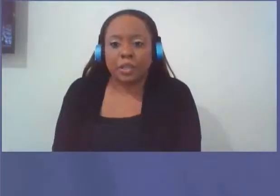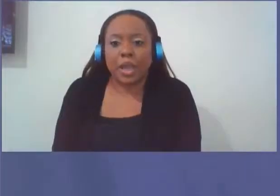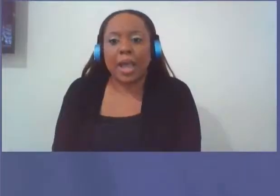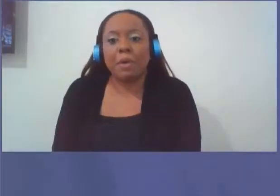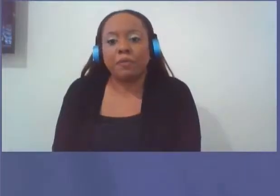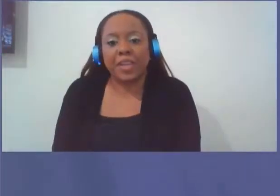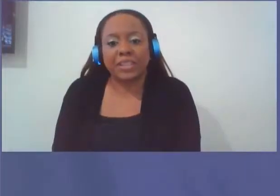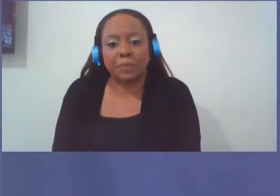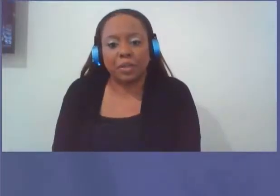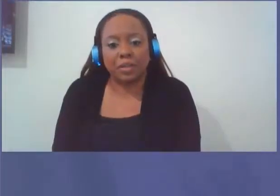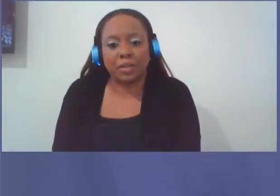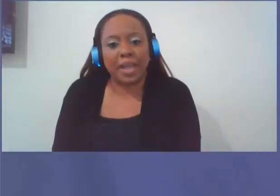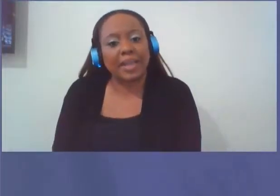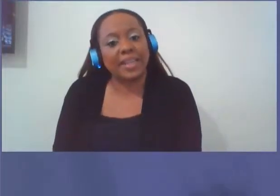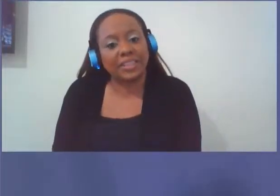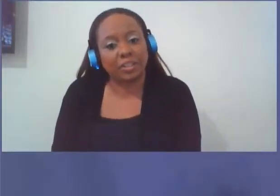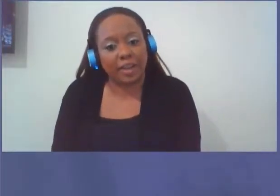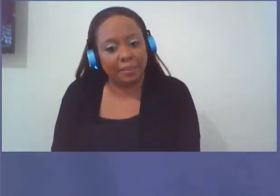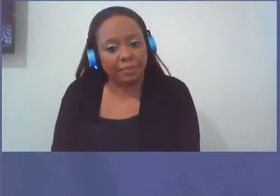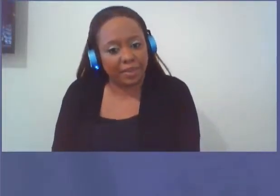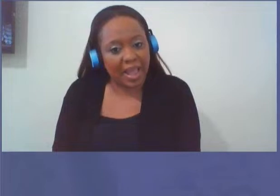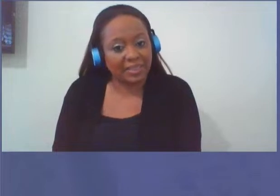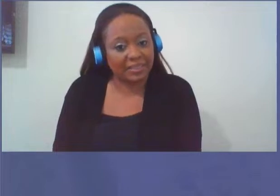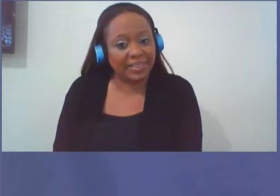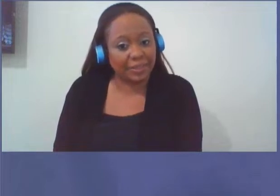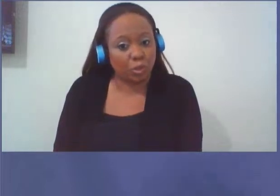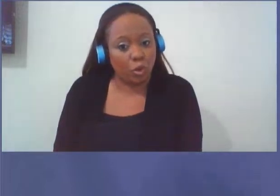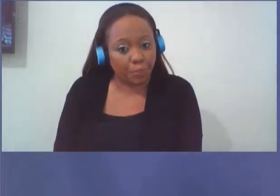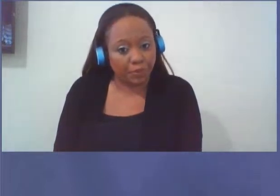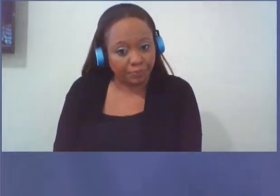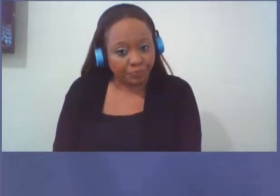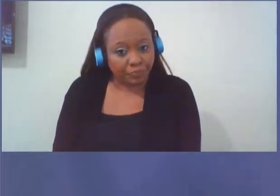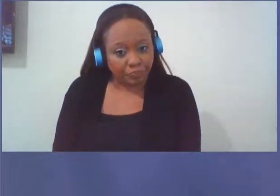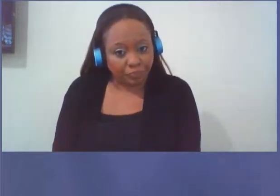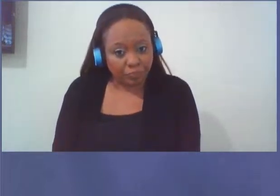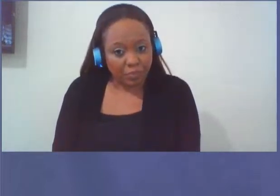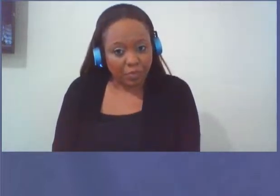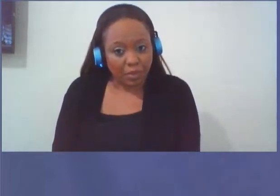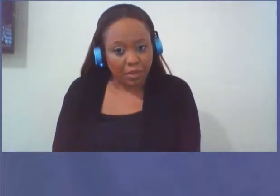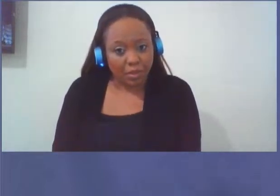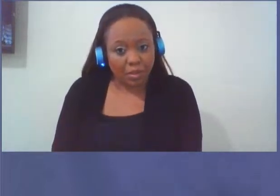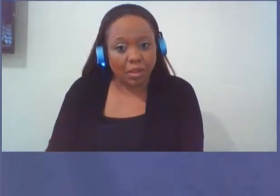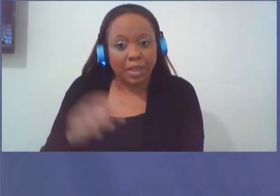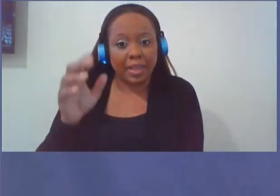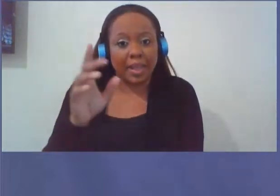Okay, I'm on Facebook and Instagram as de-scope.